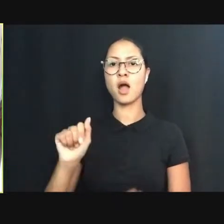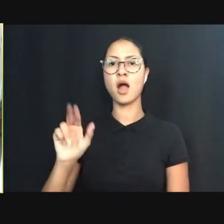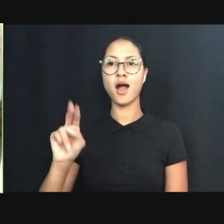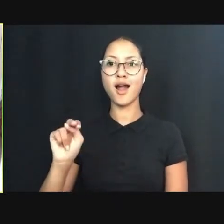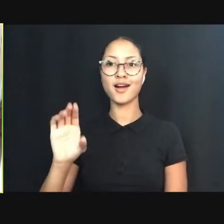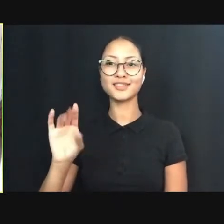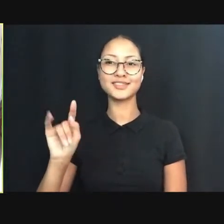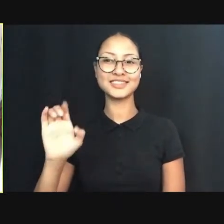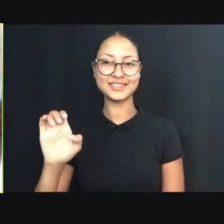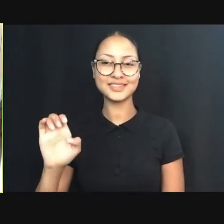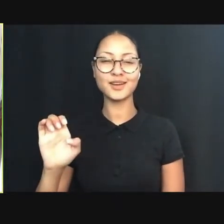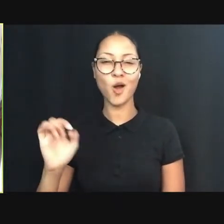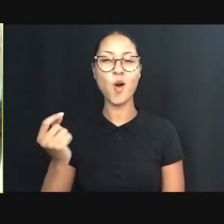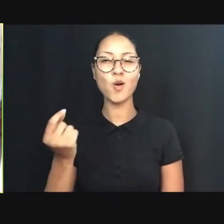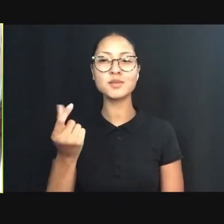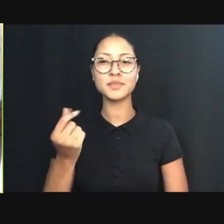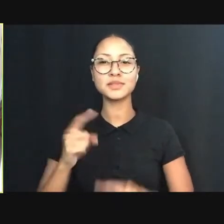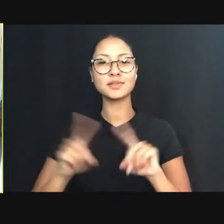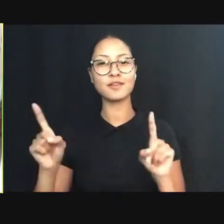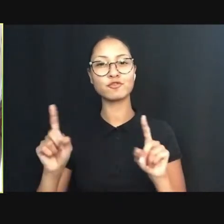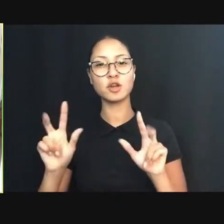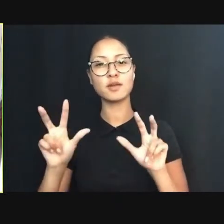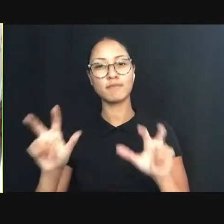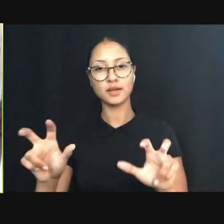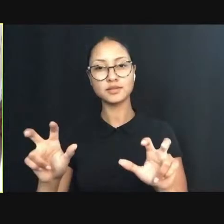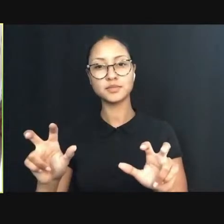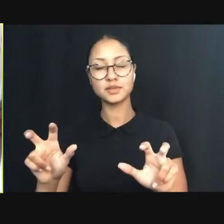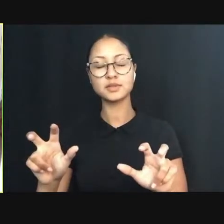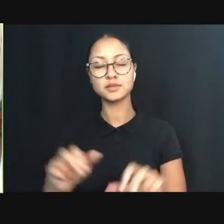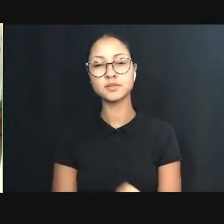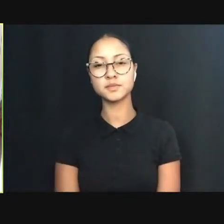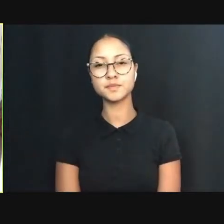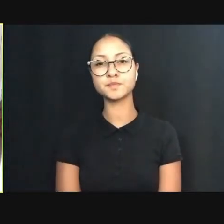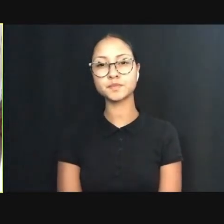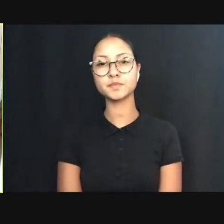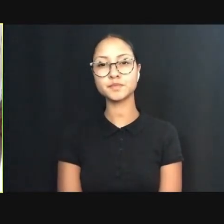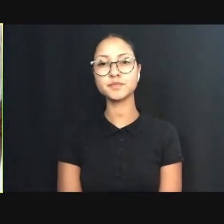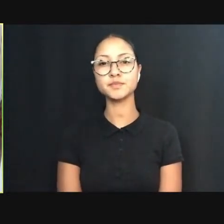investment. And I'm working to